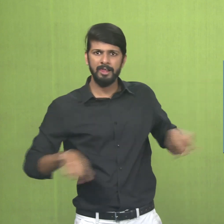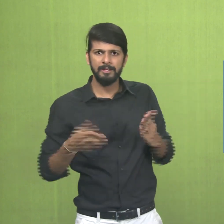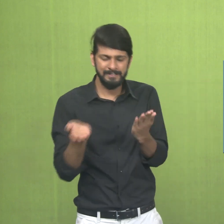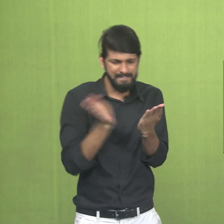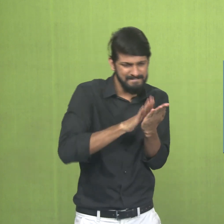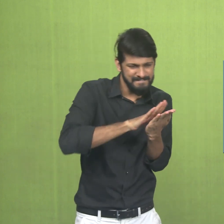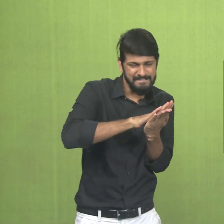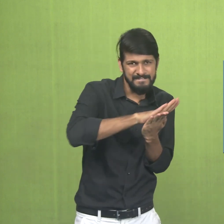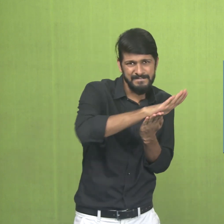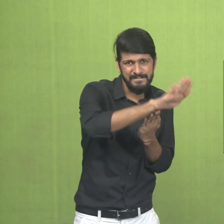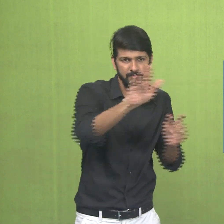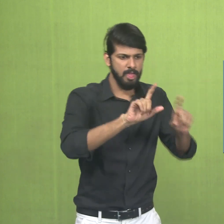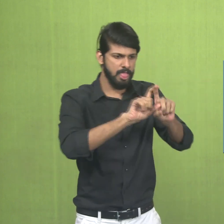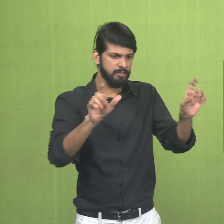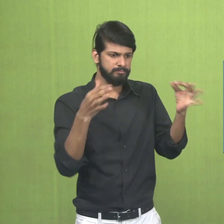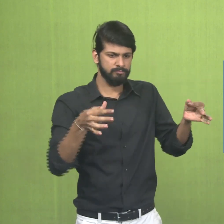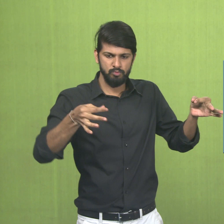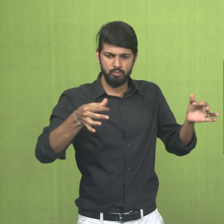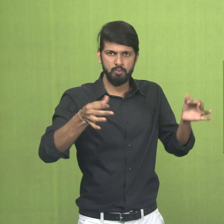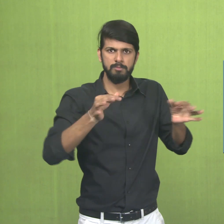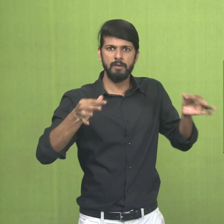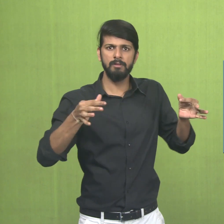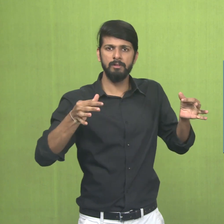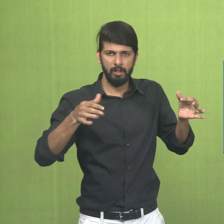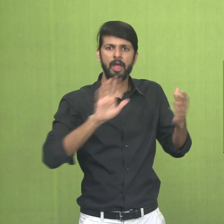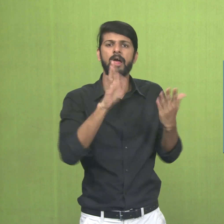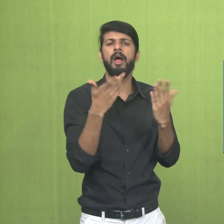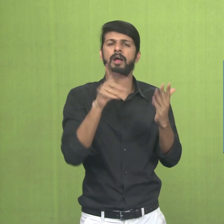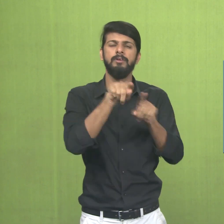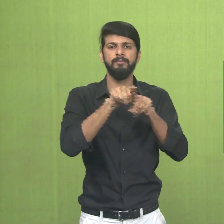He also used cow dung to prepare the canvas.